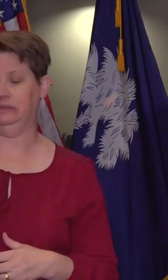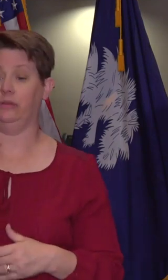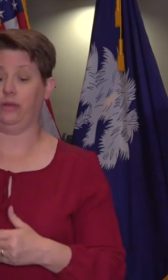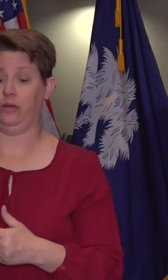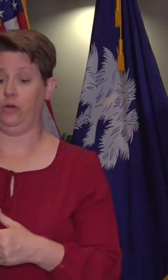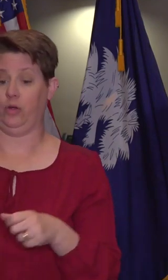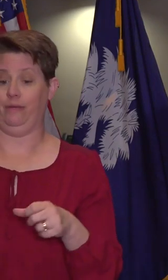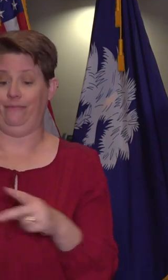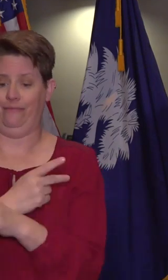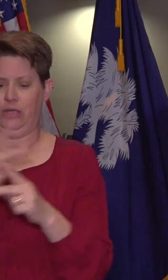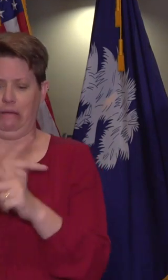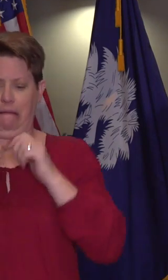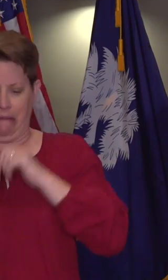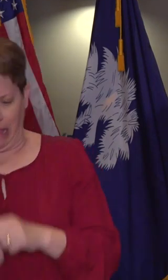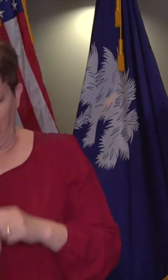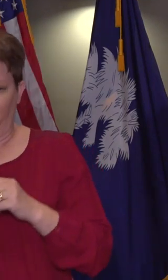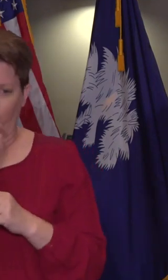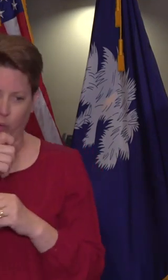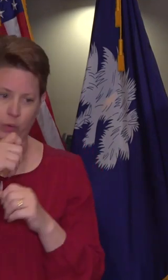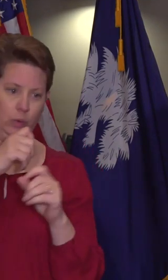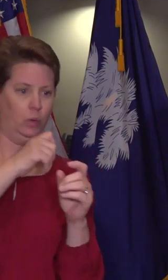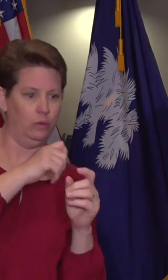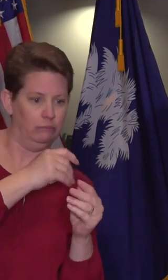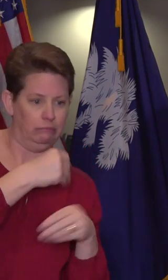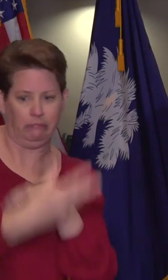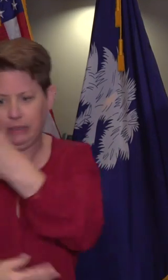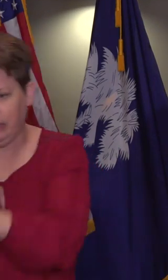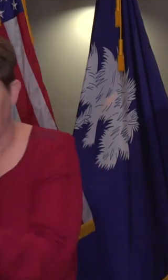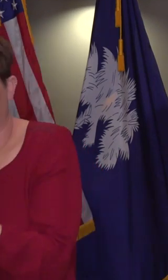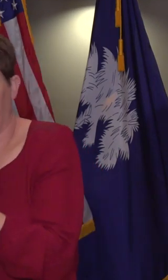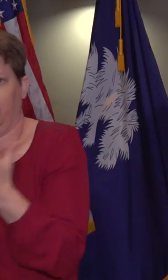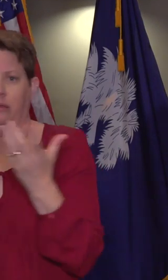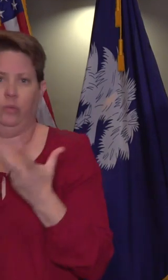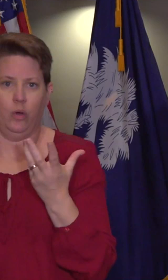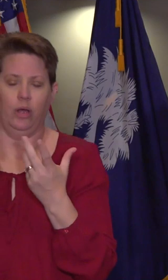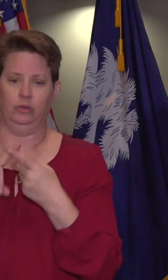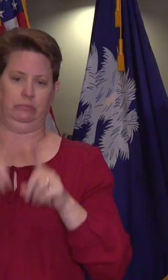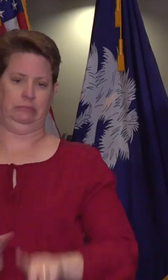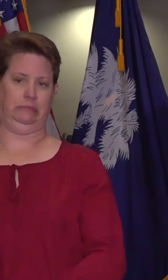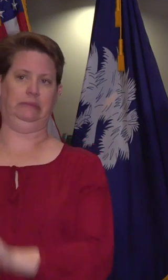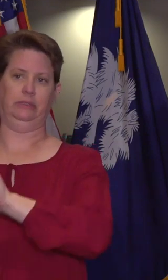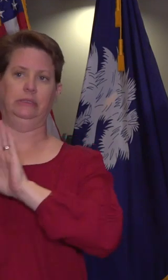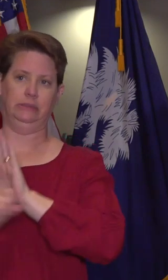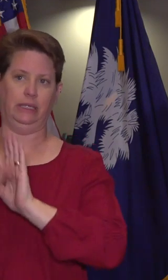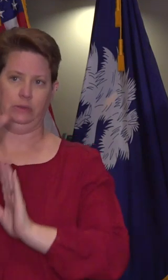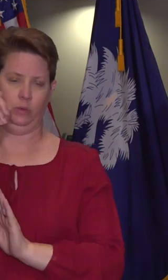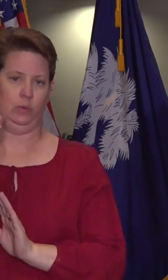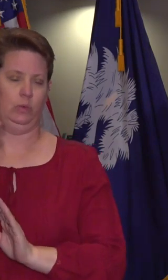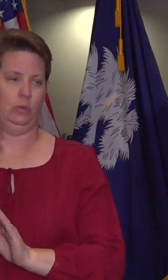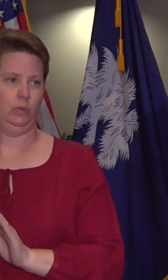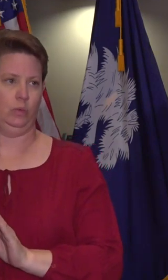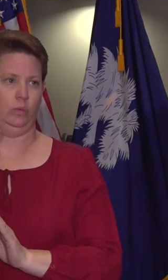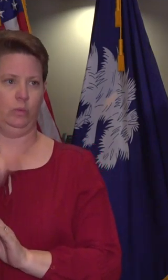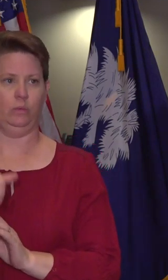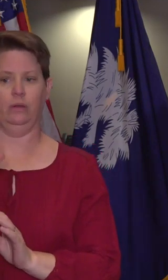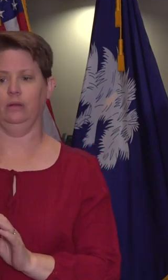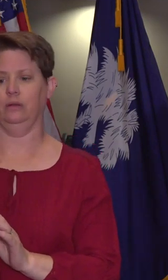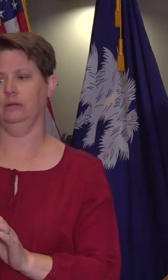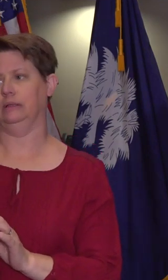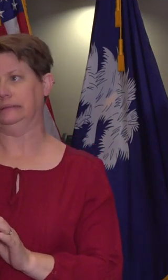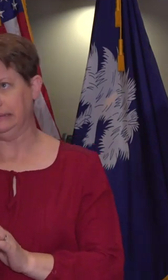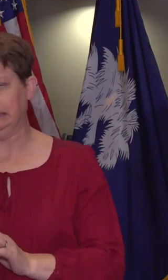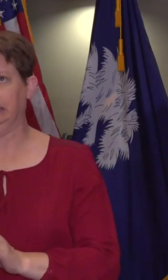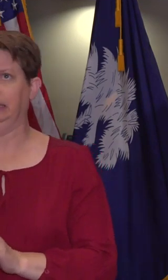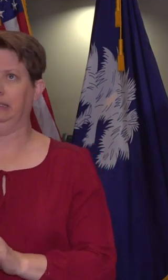that methodology as to how to appropriately distribute those funds to the various states, D.C. and Puerto